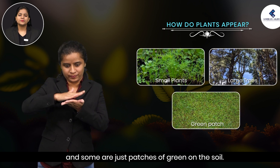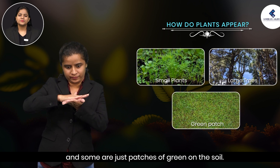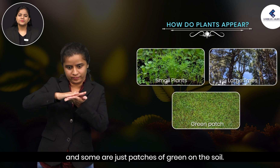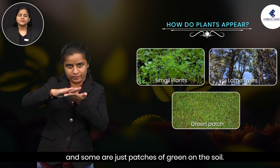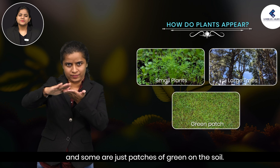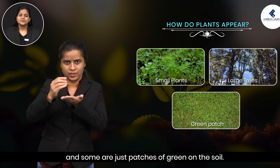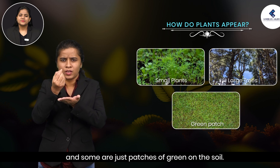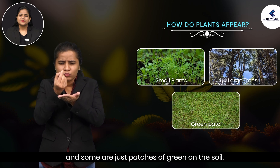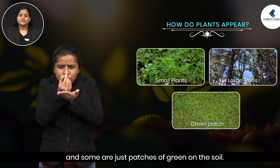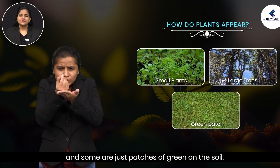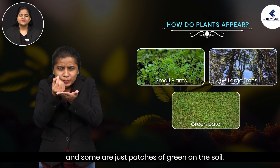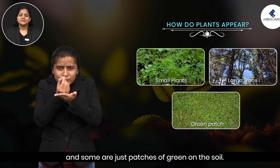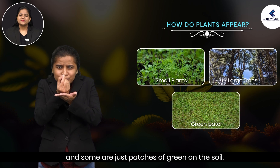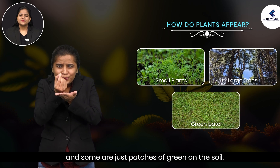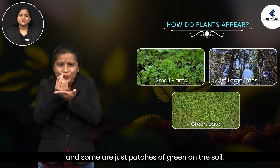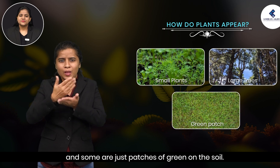soil.